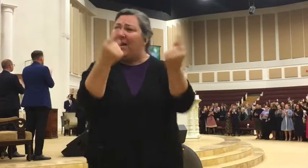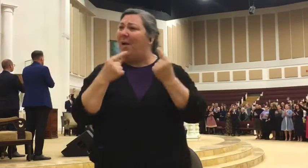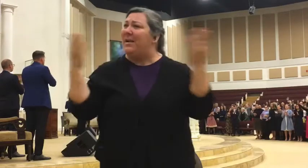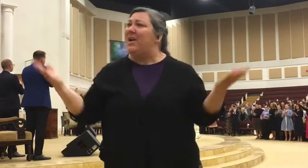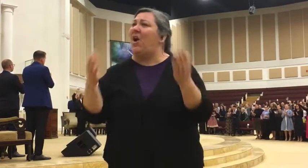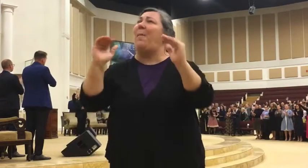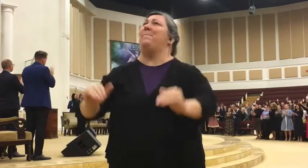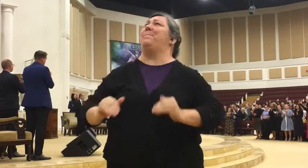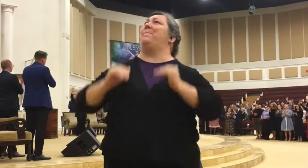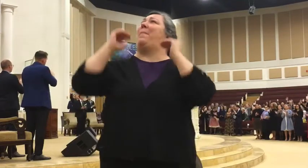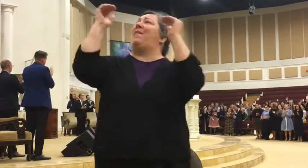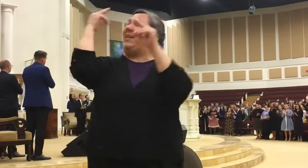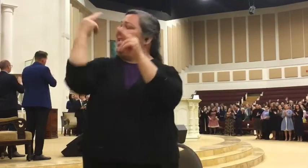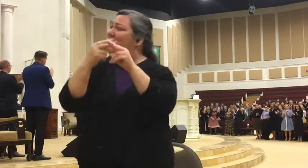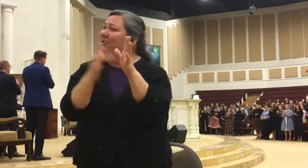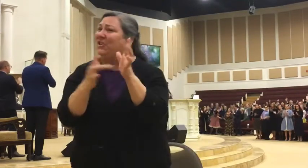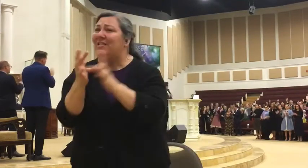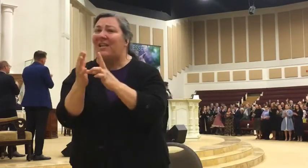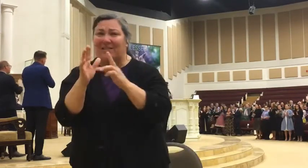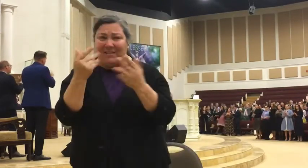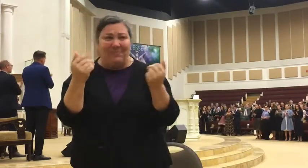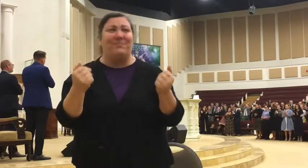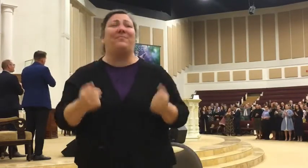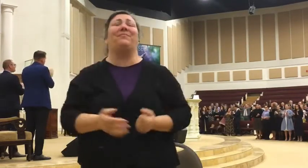magnify the name of Jesus?